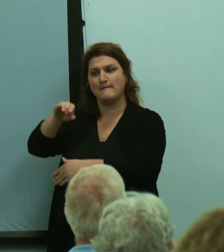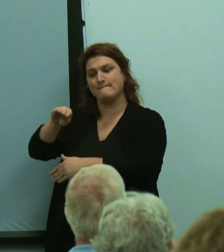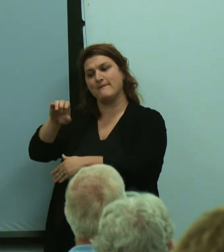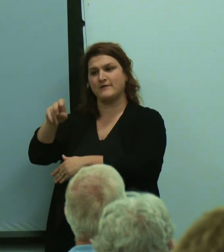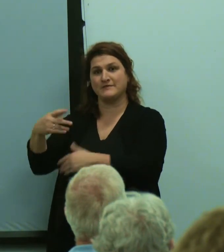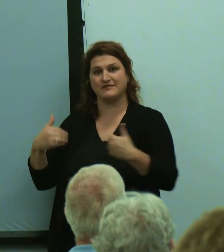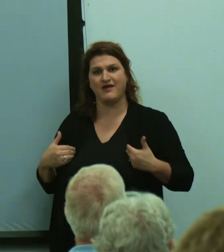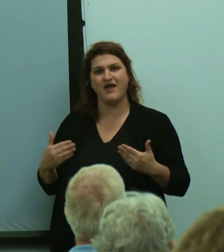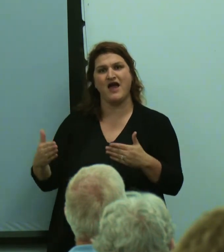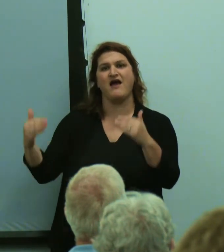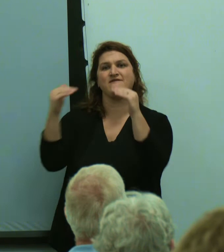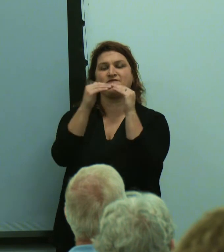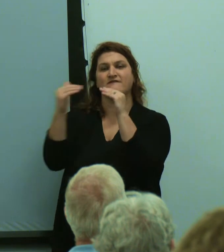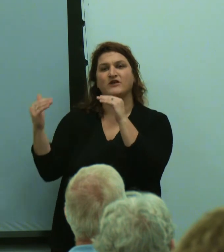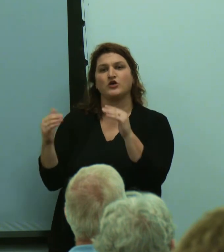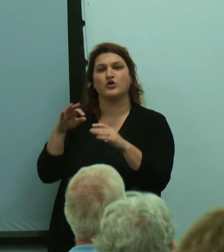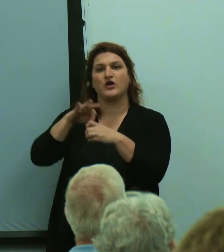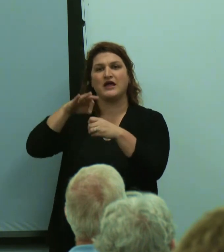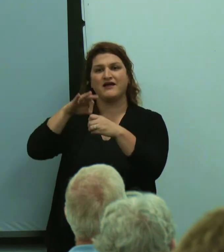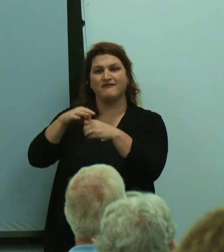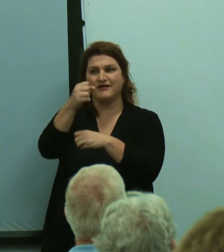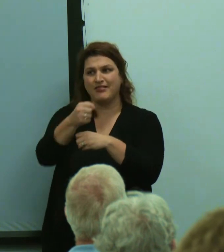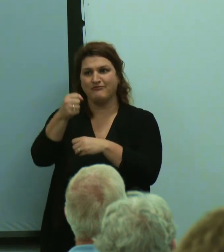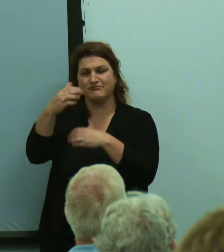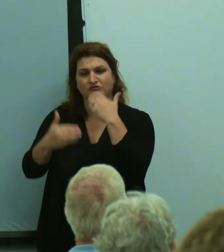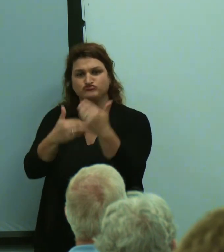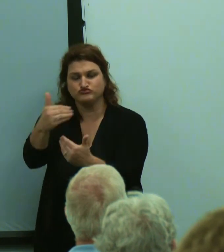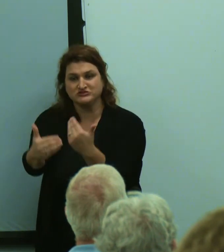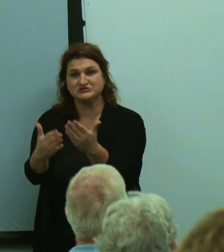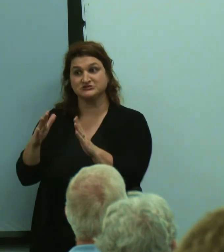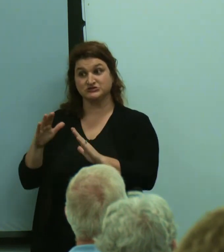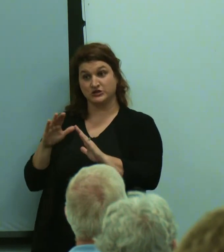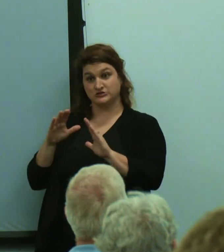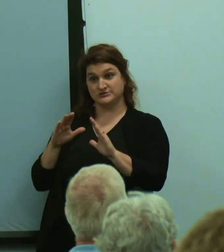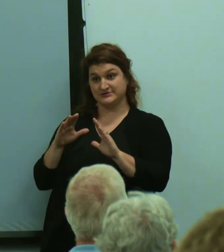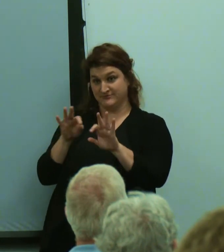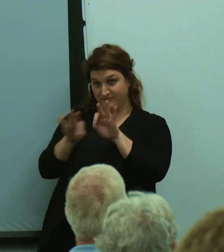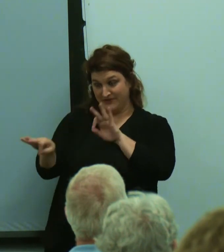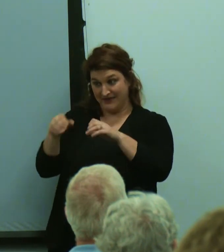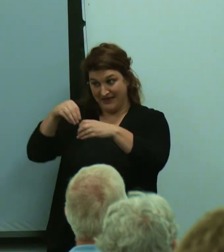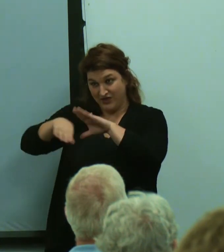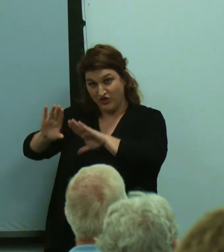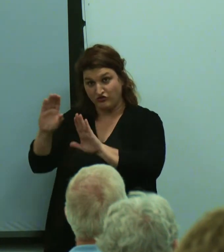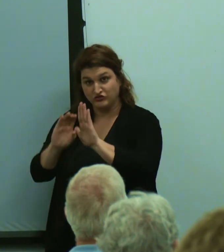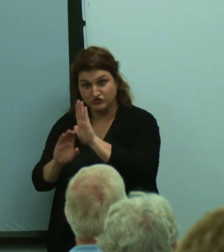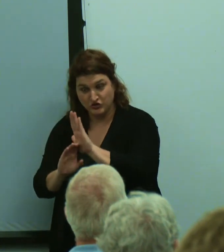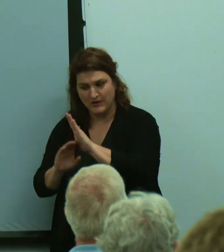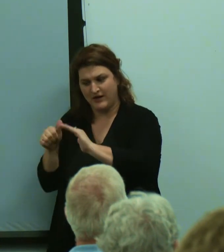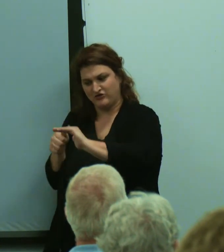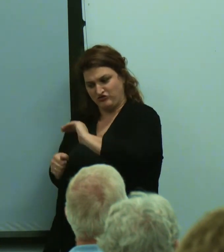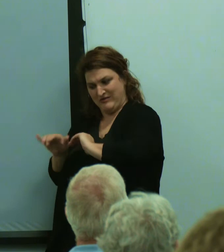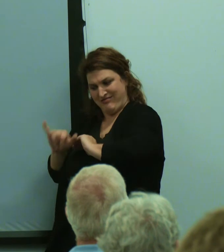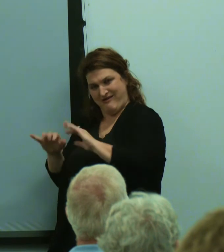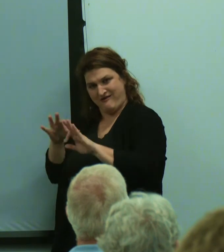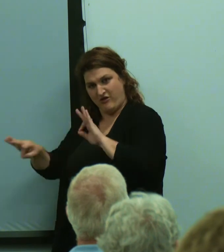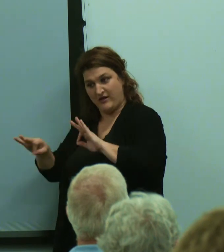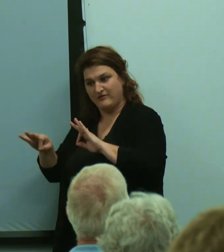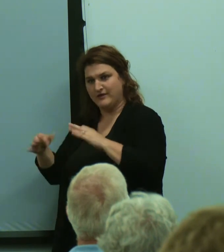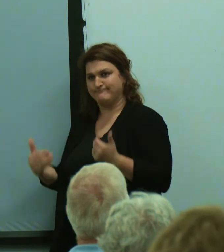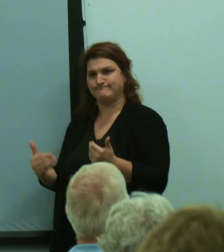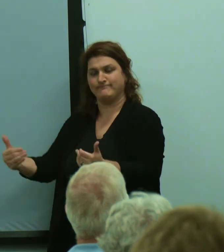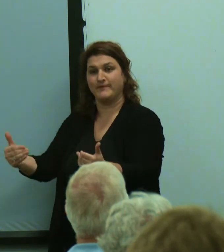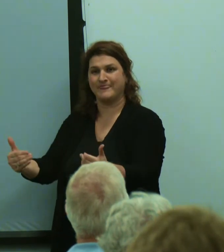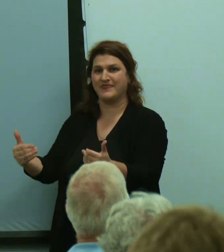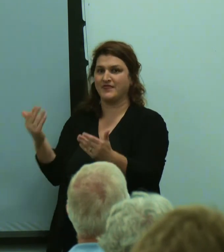in the North Carolina state constitution. And under that authority, the election went forward. Well, there was a challenge to that, an